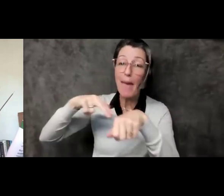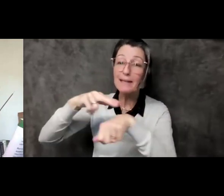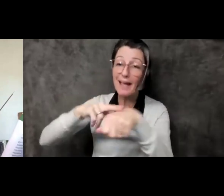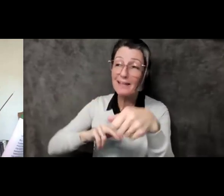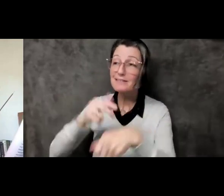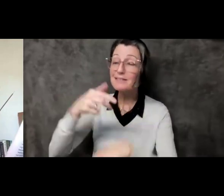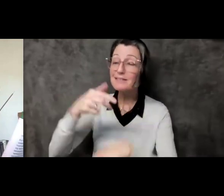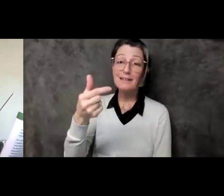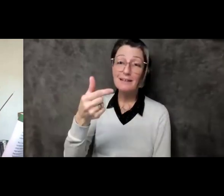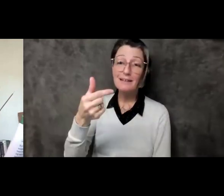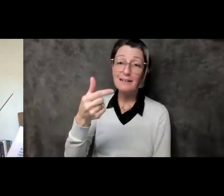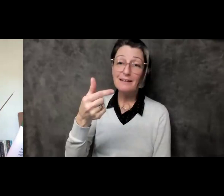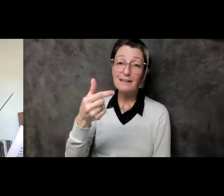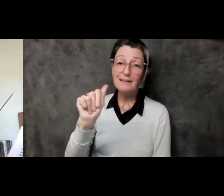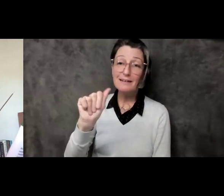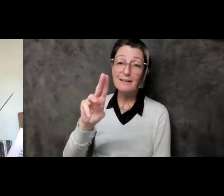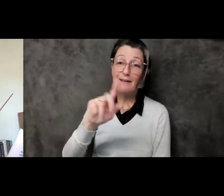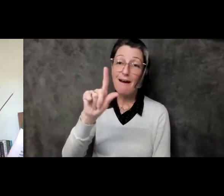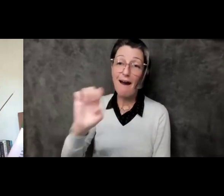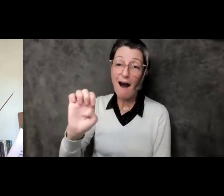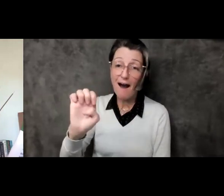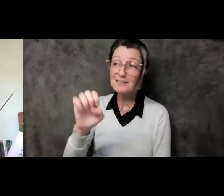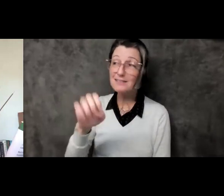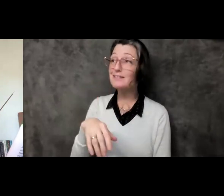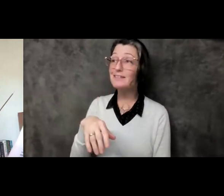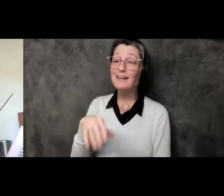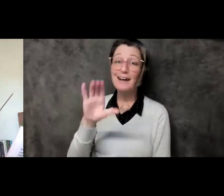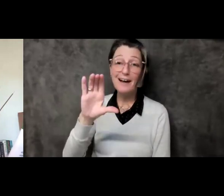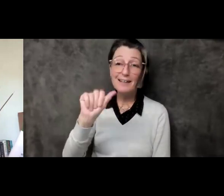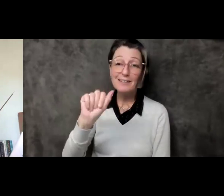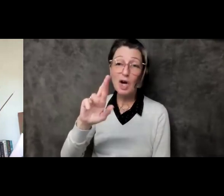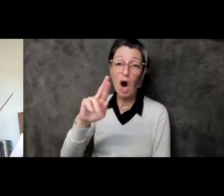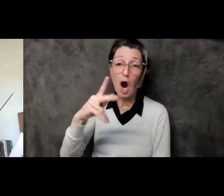cabinet and some 2-sided carpet tape in my toolbox. So I